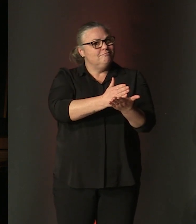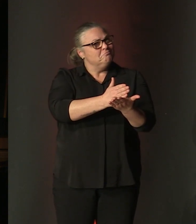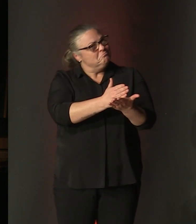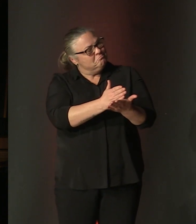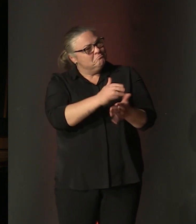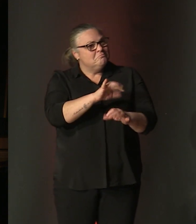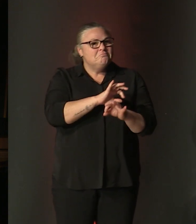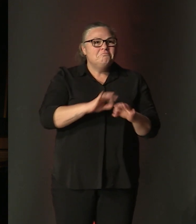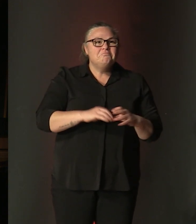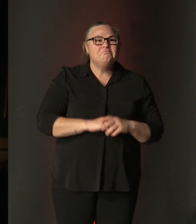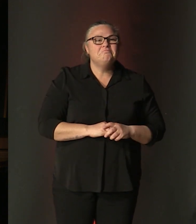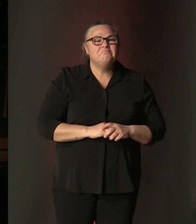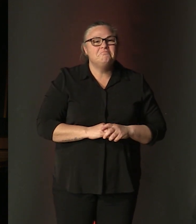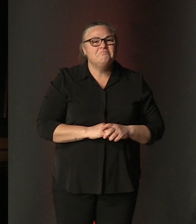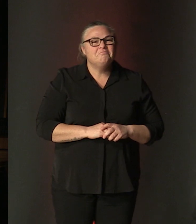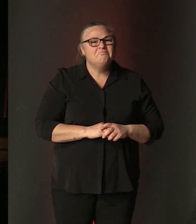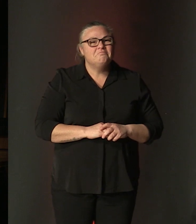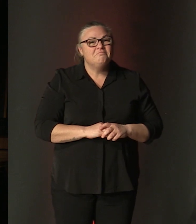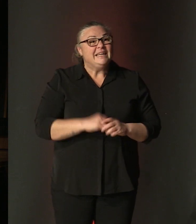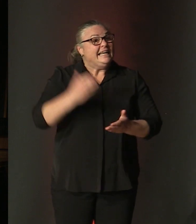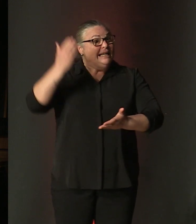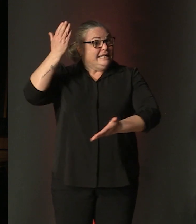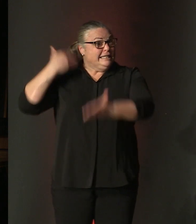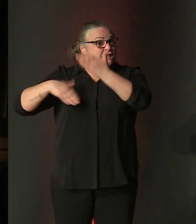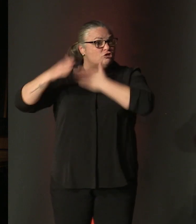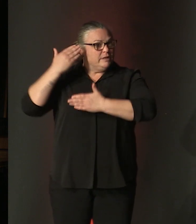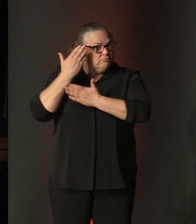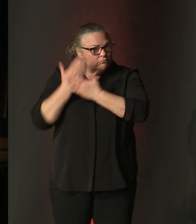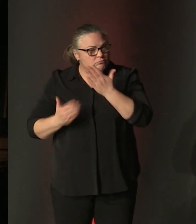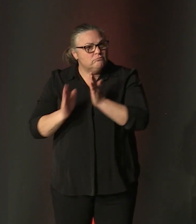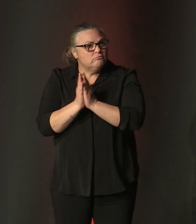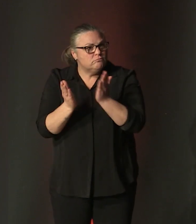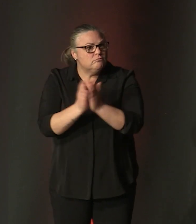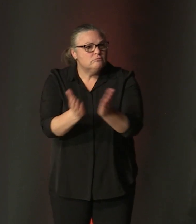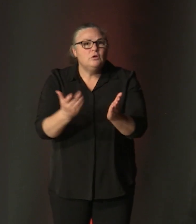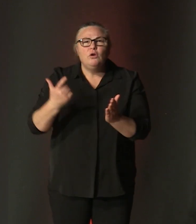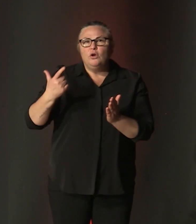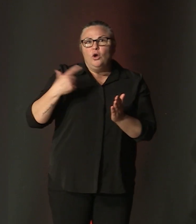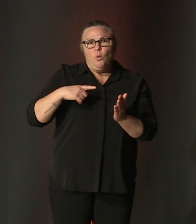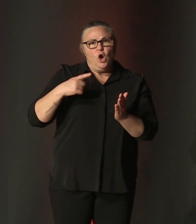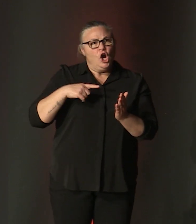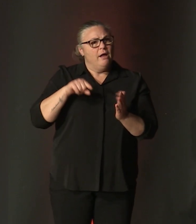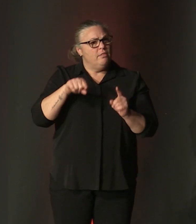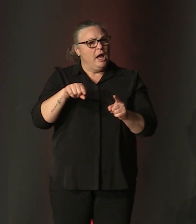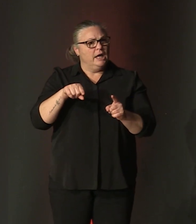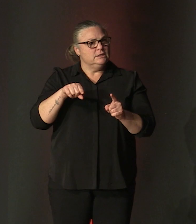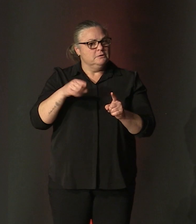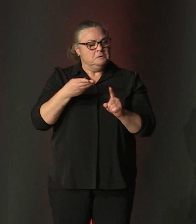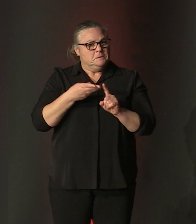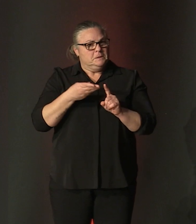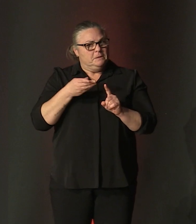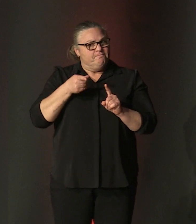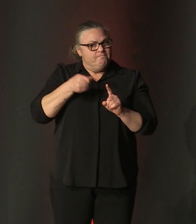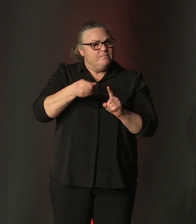There is a heavier weight to history genre because its defining convention is